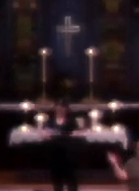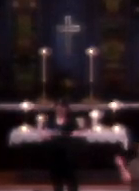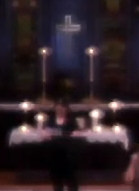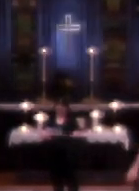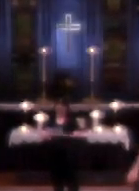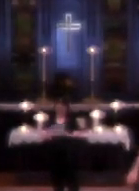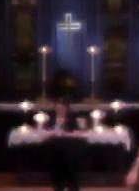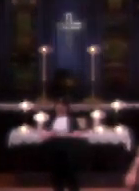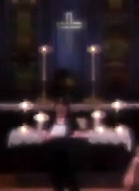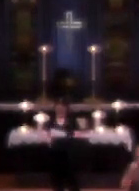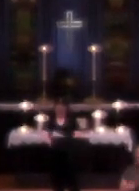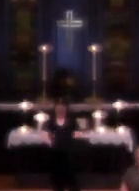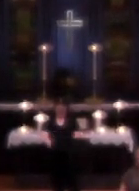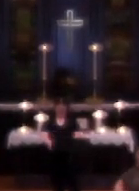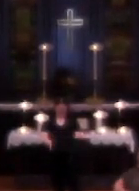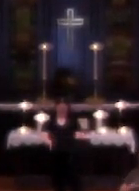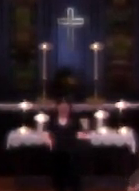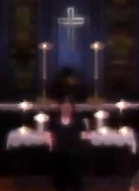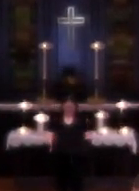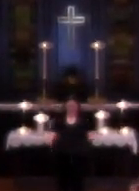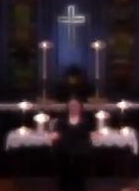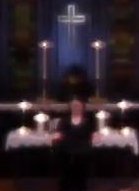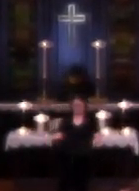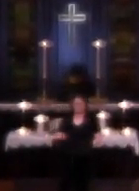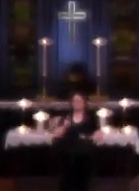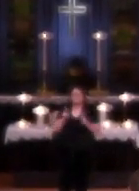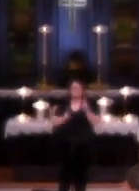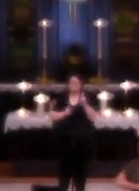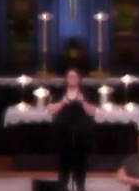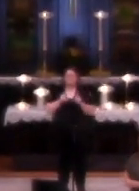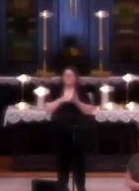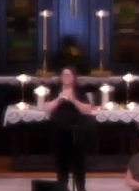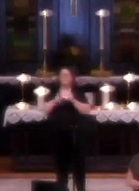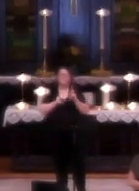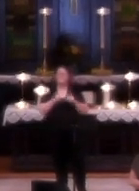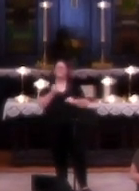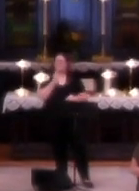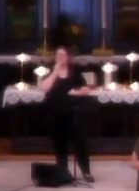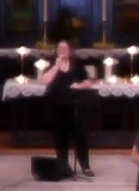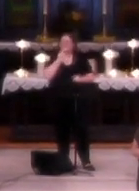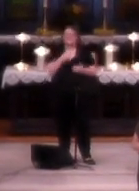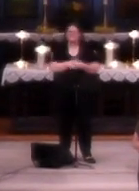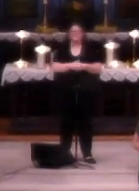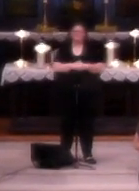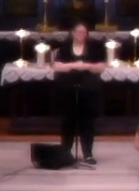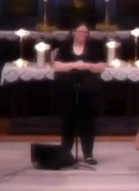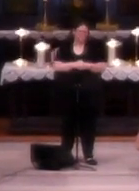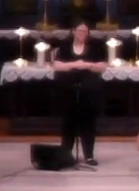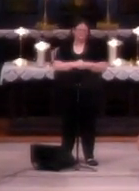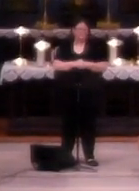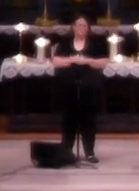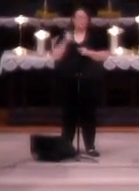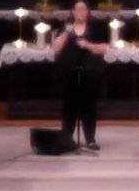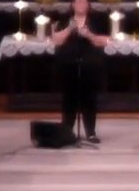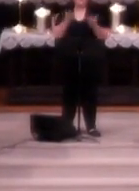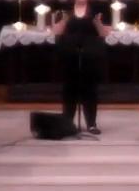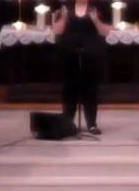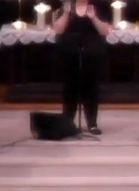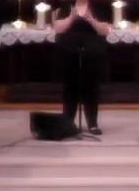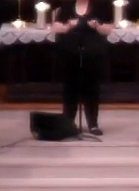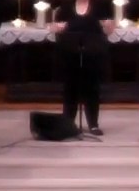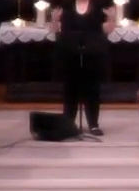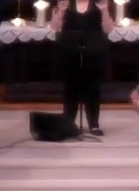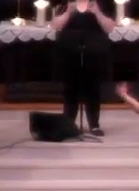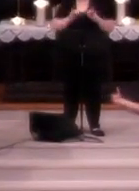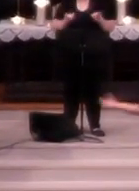Friends, it is often said that the only thing that does not change is